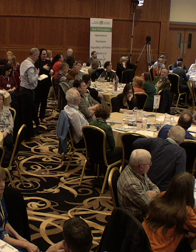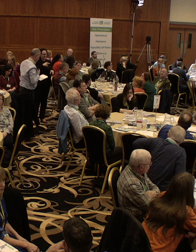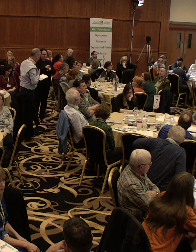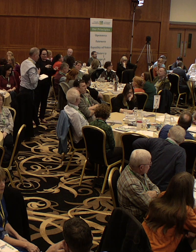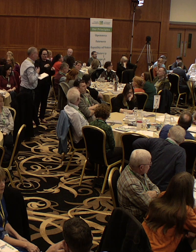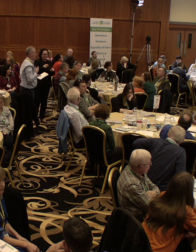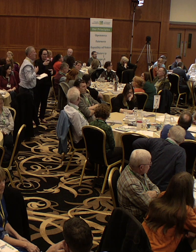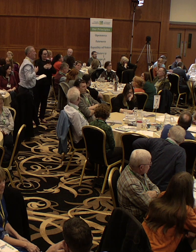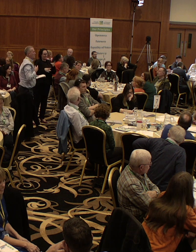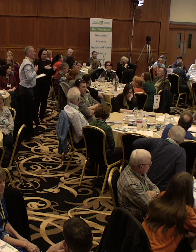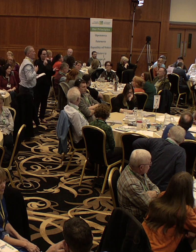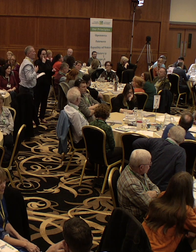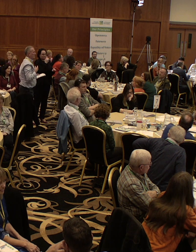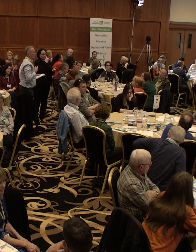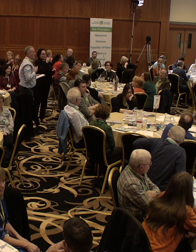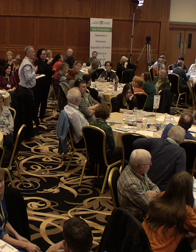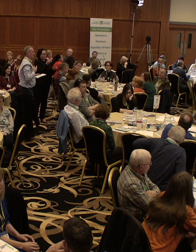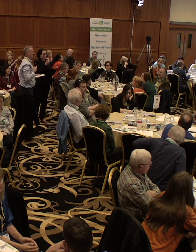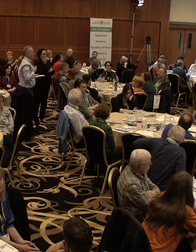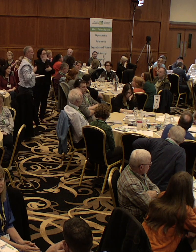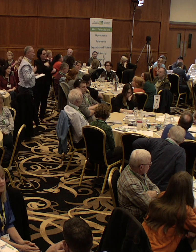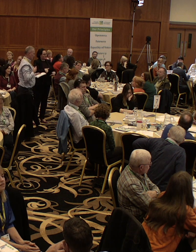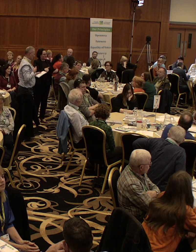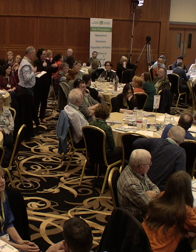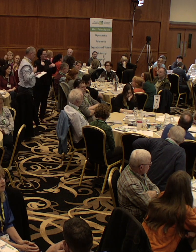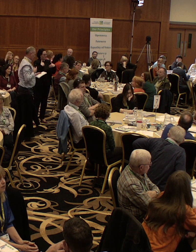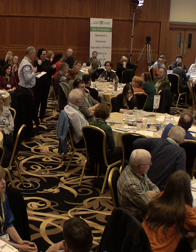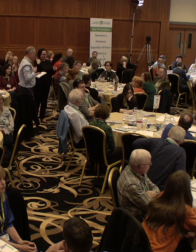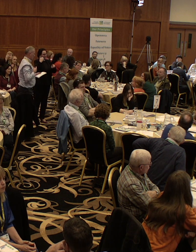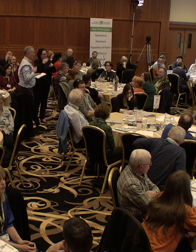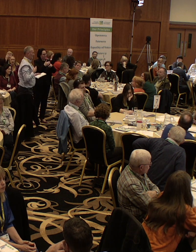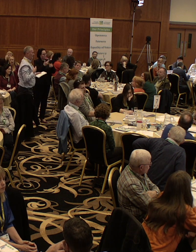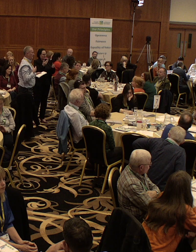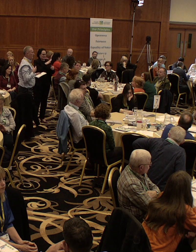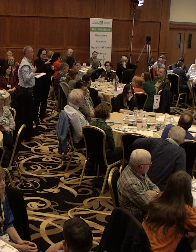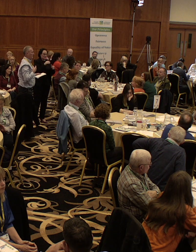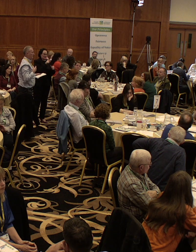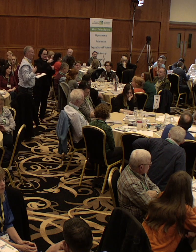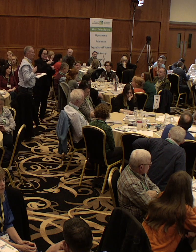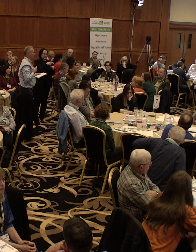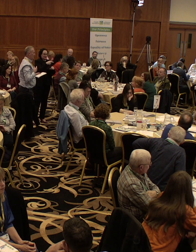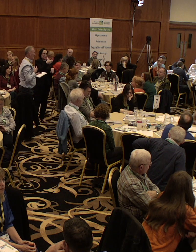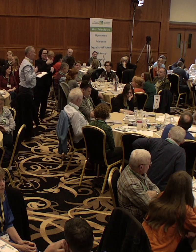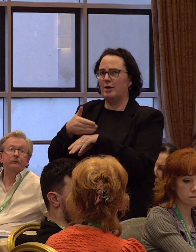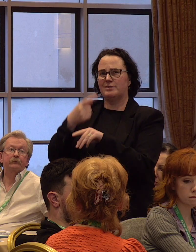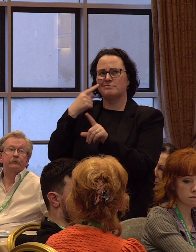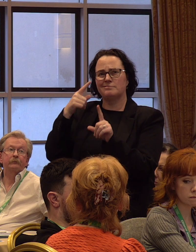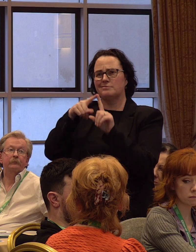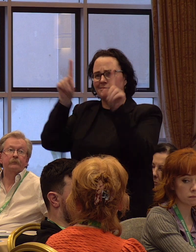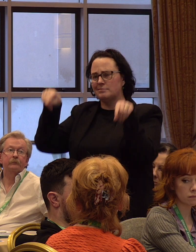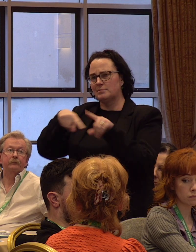make. It was evident from just about all of the presentations and that we saw this morning, and particularly the employment graph clearly